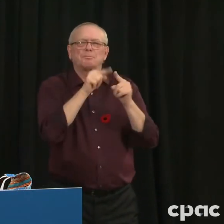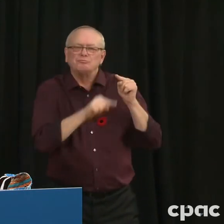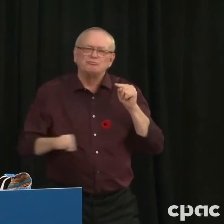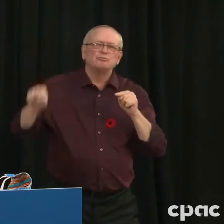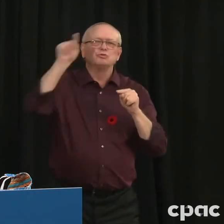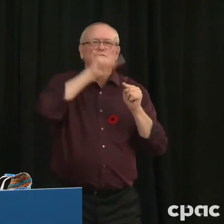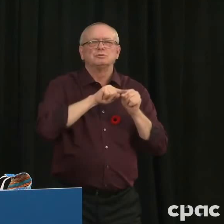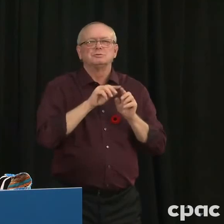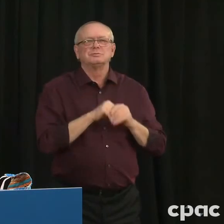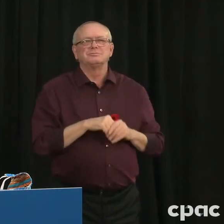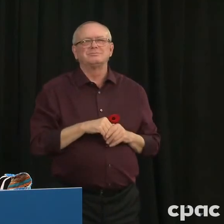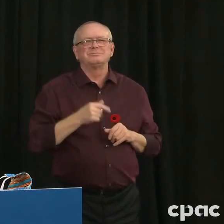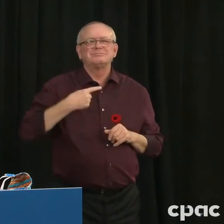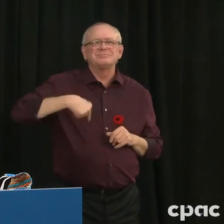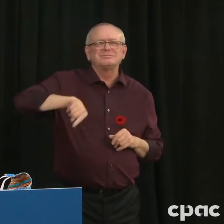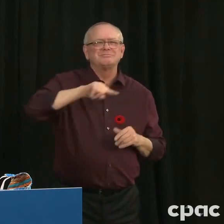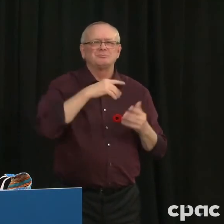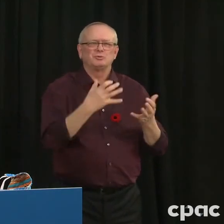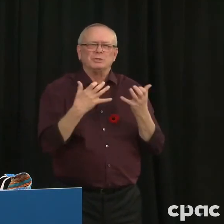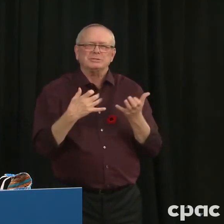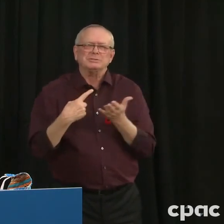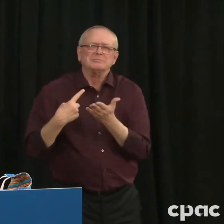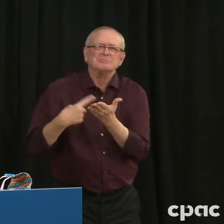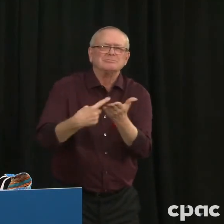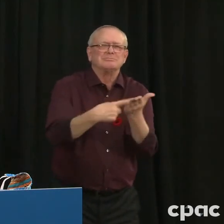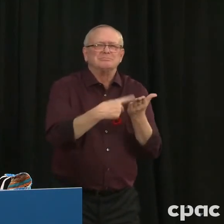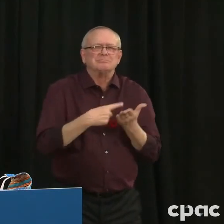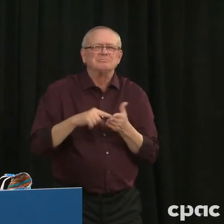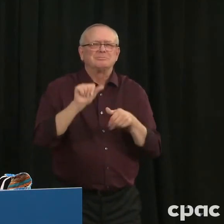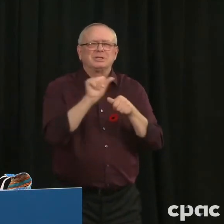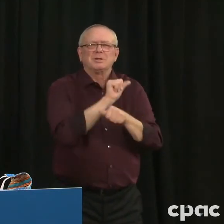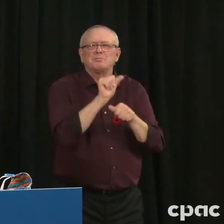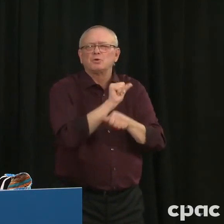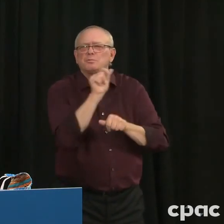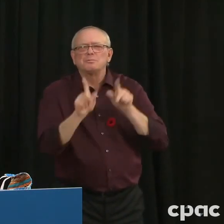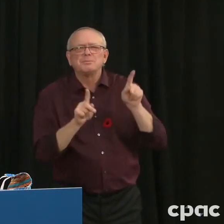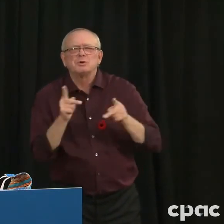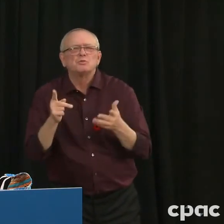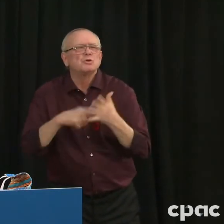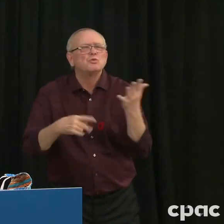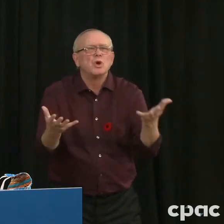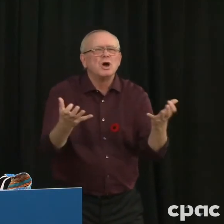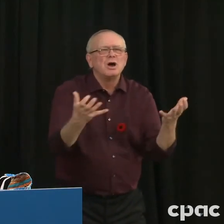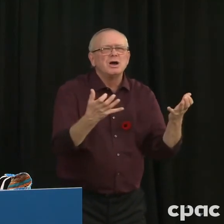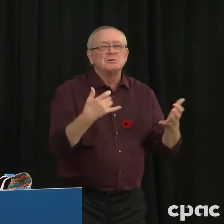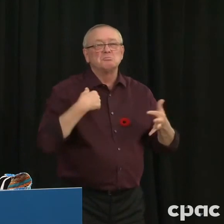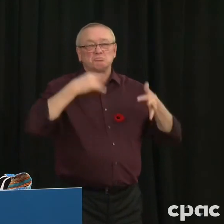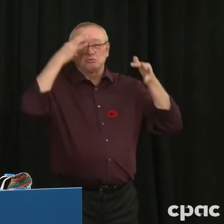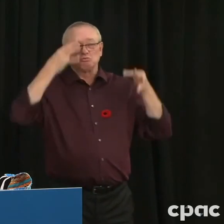before we impose restrictions. The question about whether we're putting economic concerns